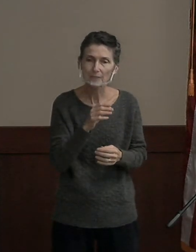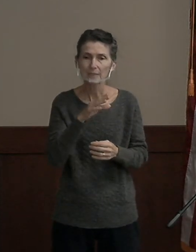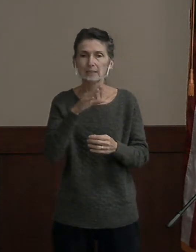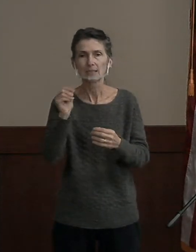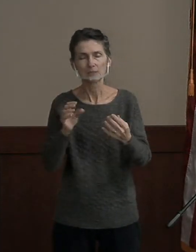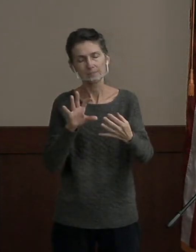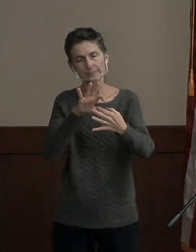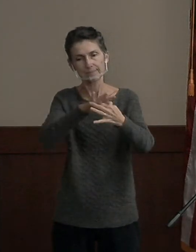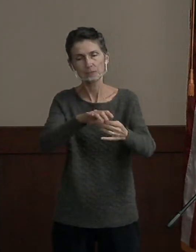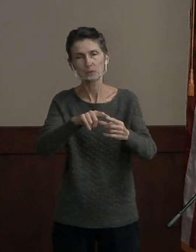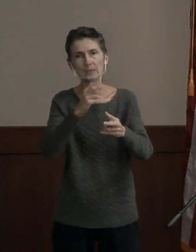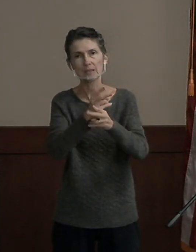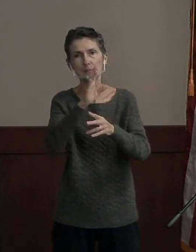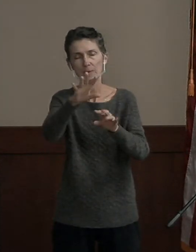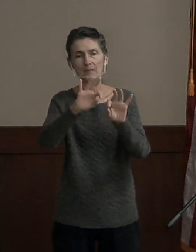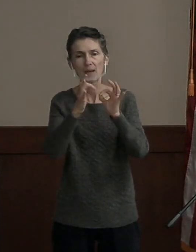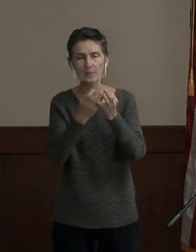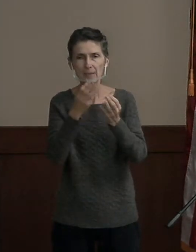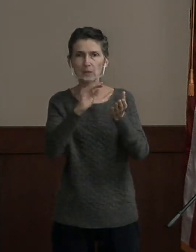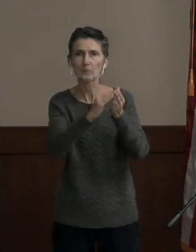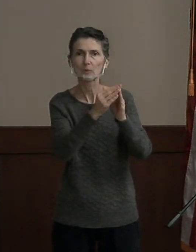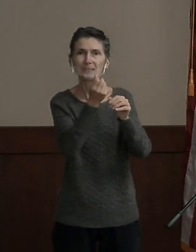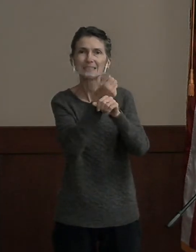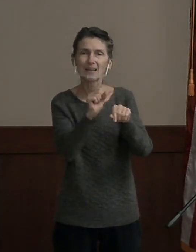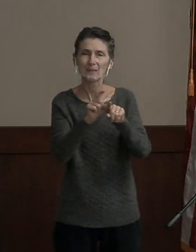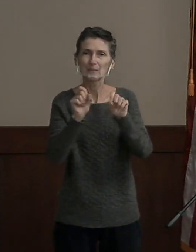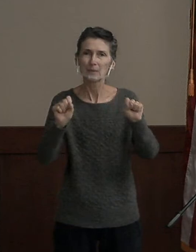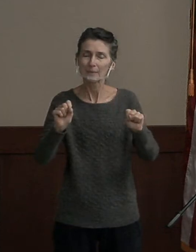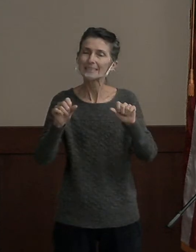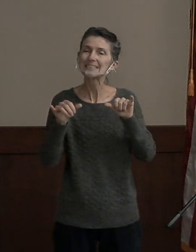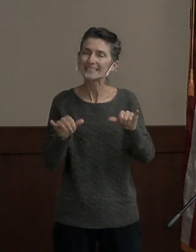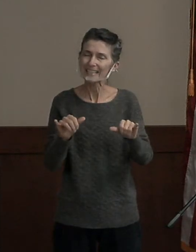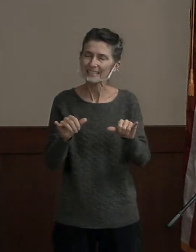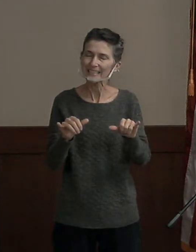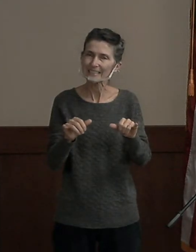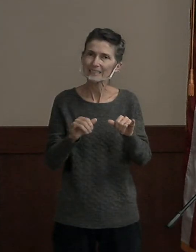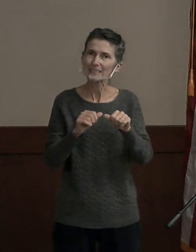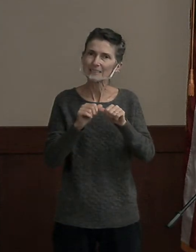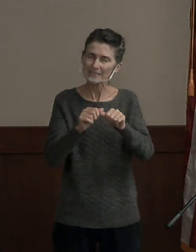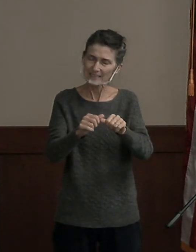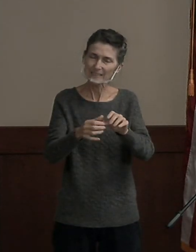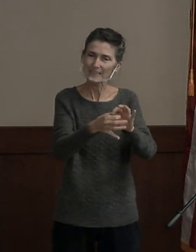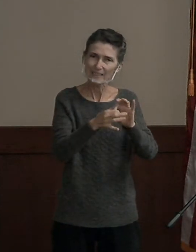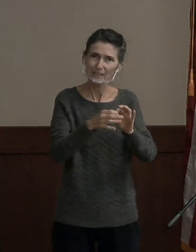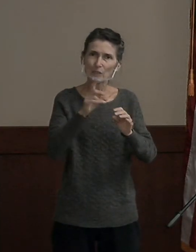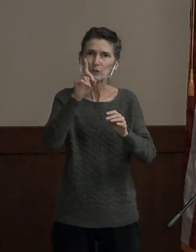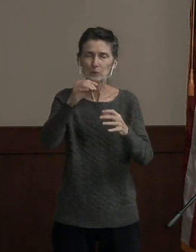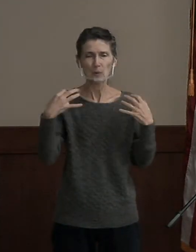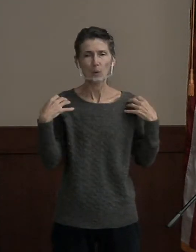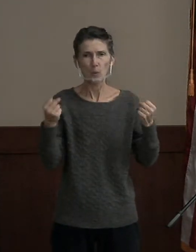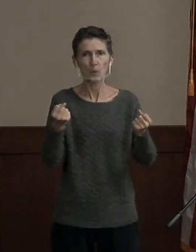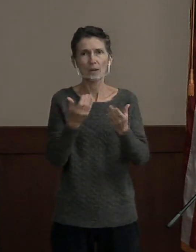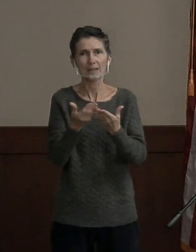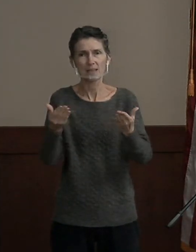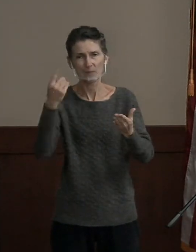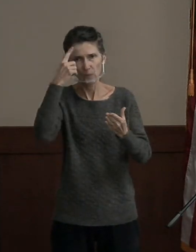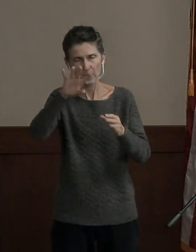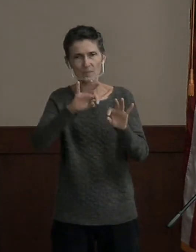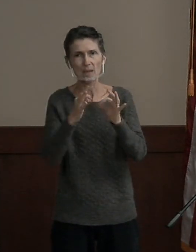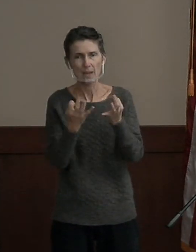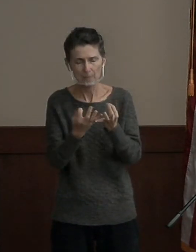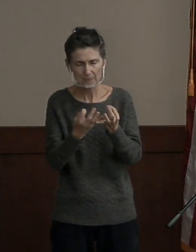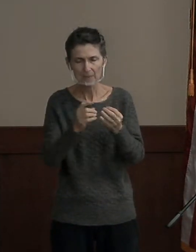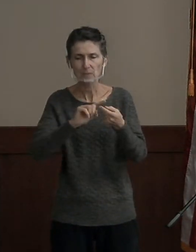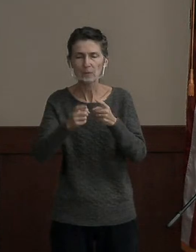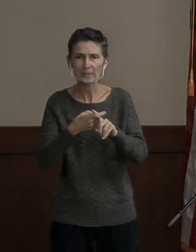family and the community as safe as possible. Stay united and do the heroic thing for your family, for your friends, for